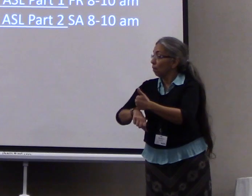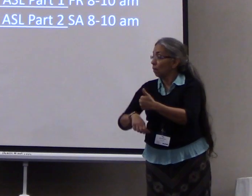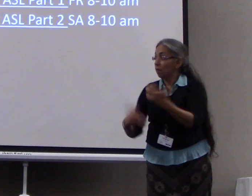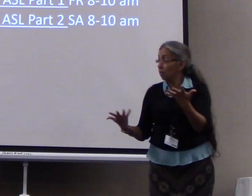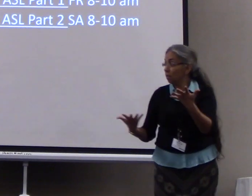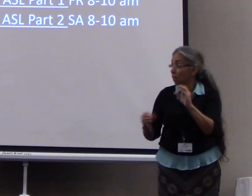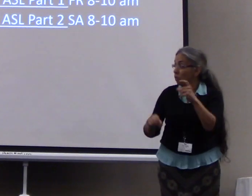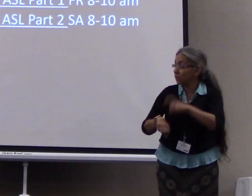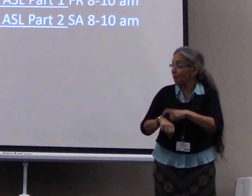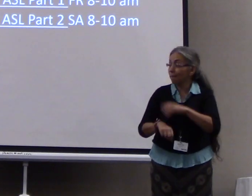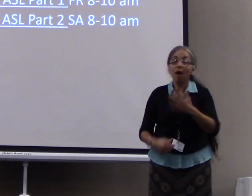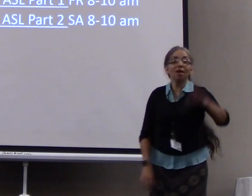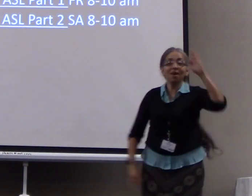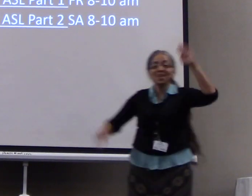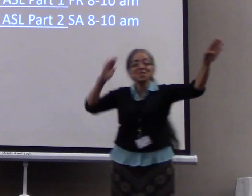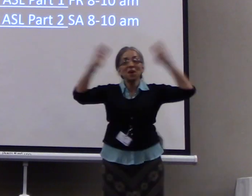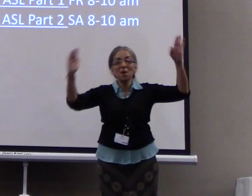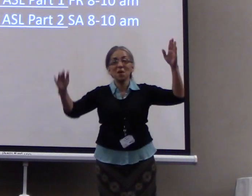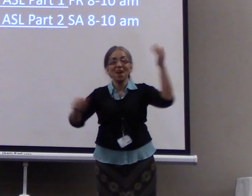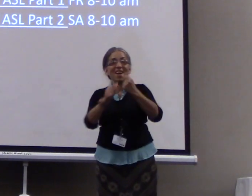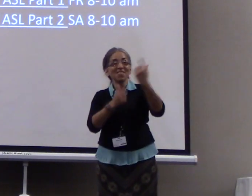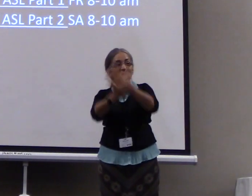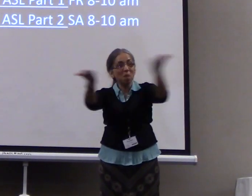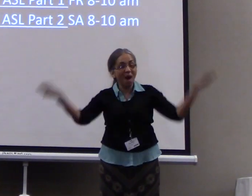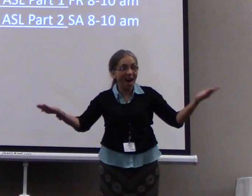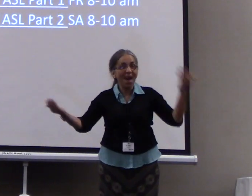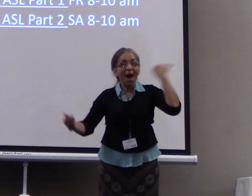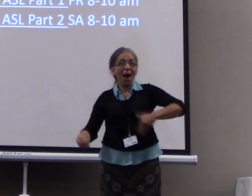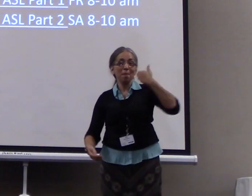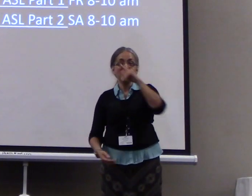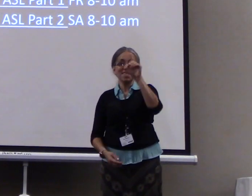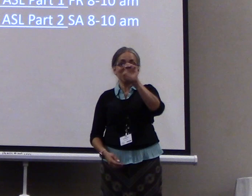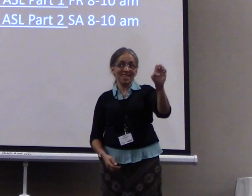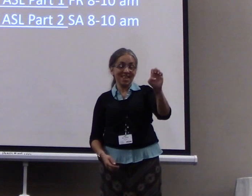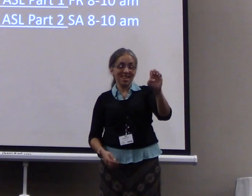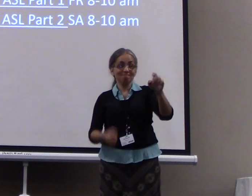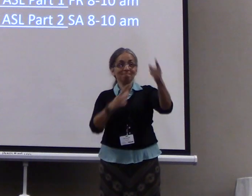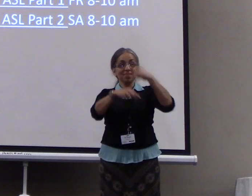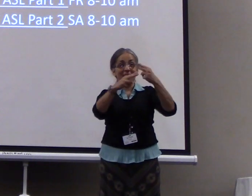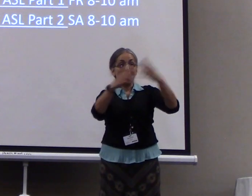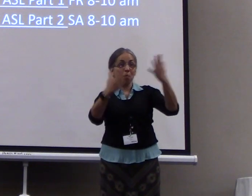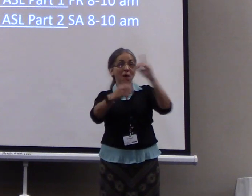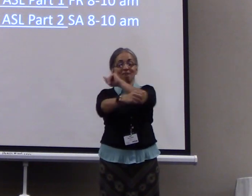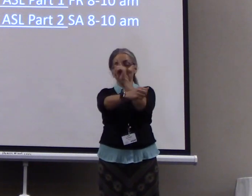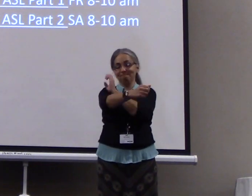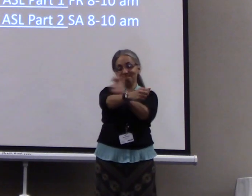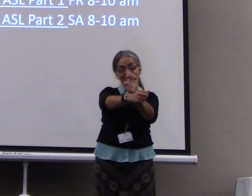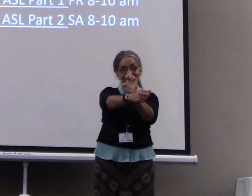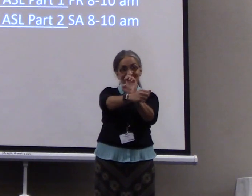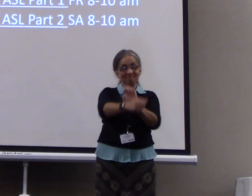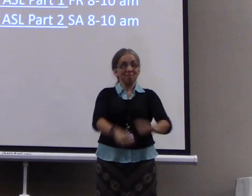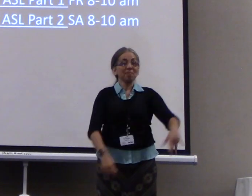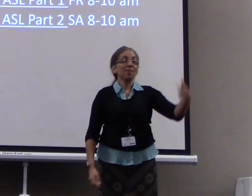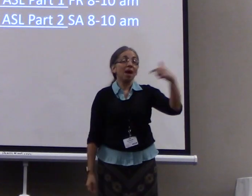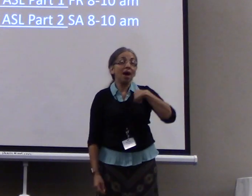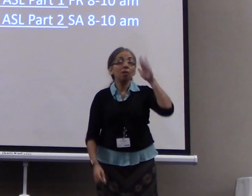Are you having the timer work? Okay. Hello, everyone. I'm Z. This is